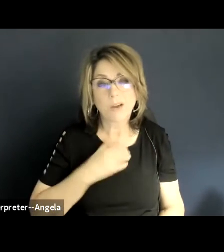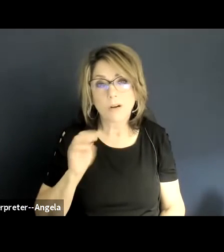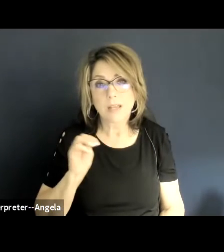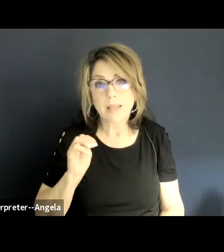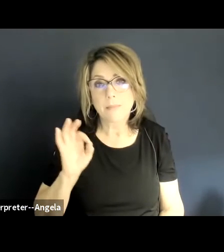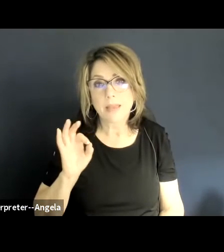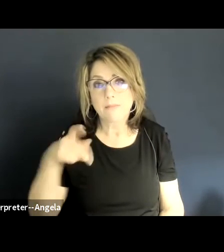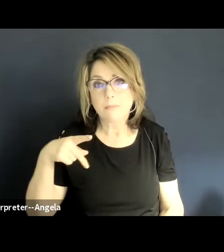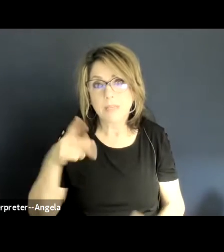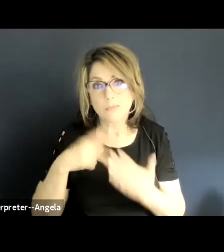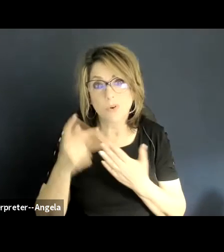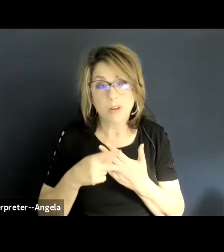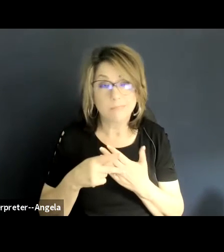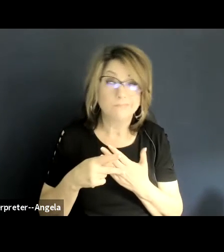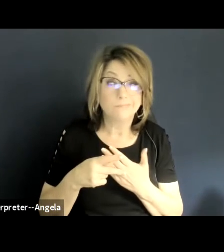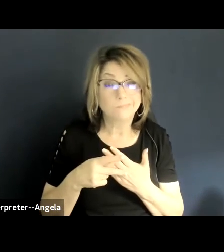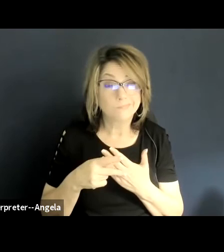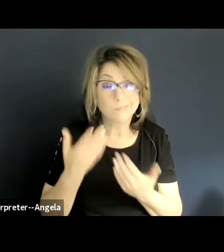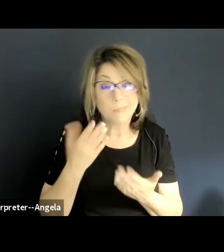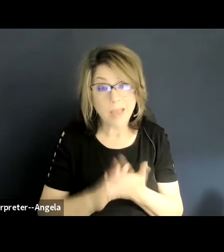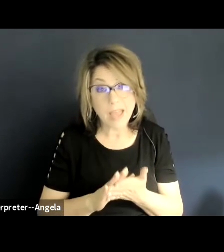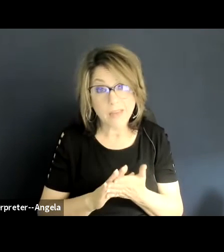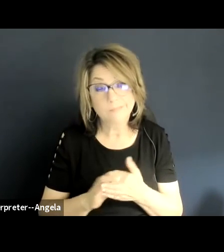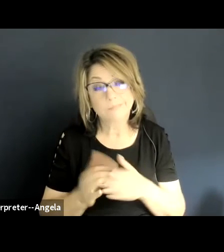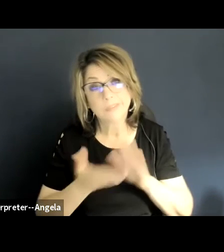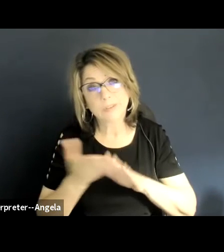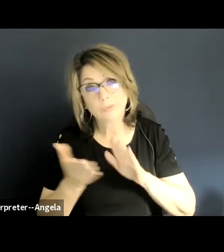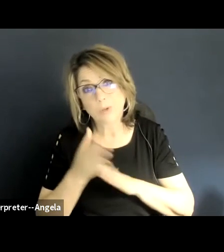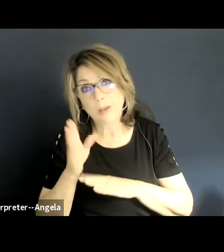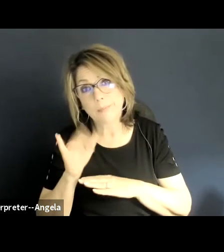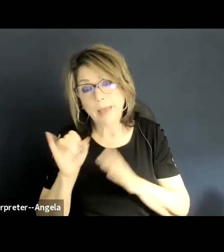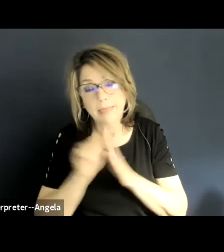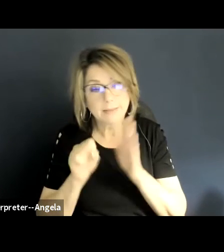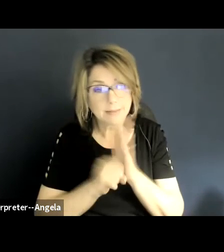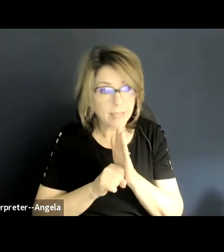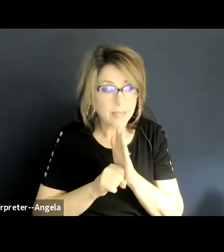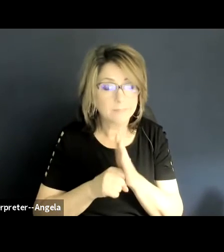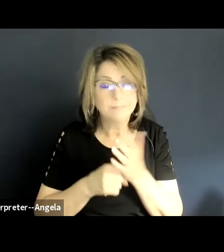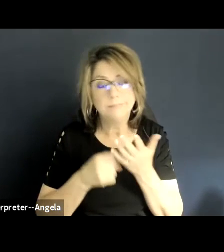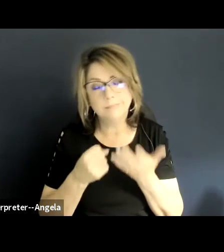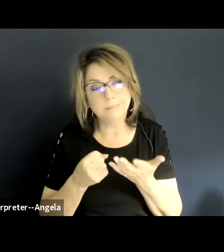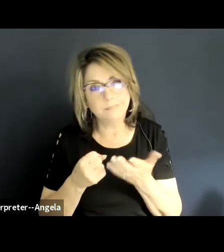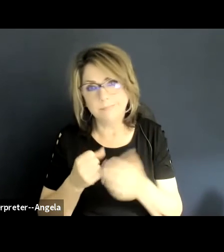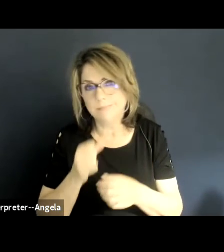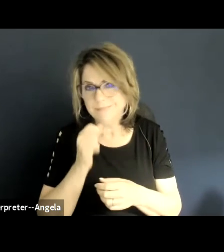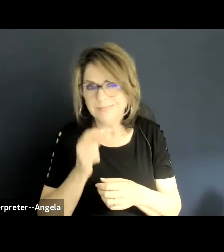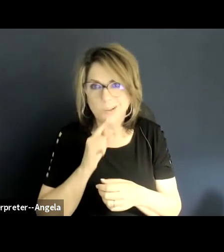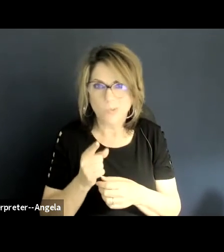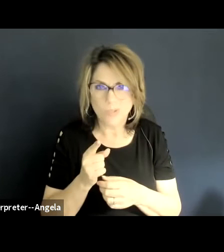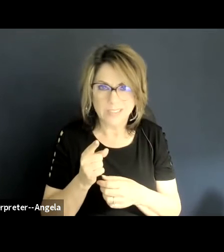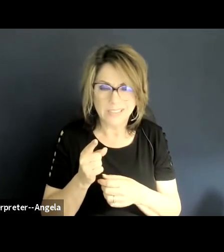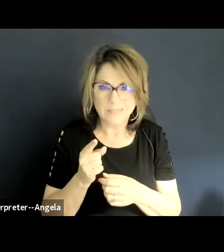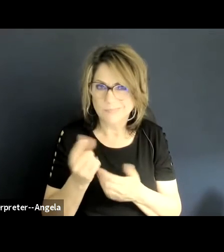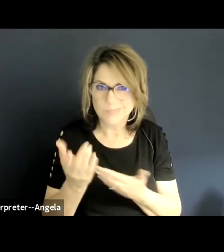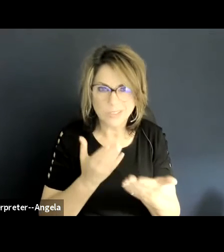is pretty bad. It's operated by the state, and they don't really serve very many people at